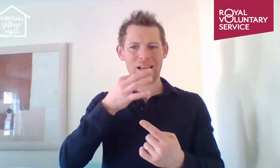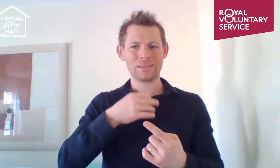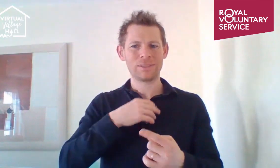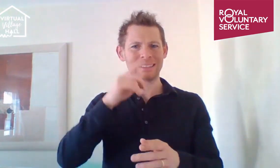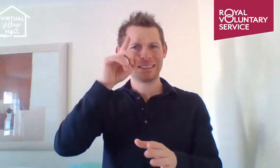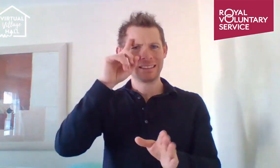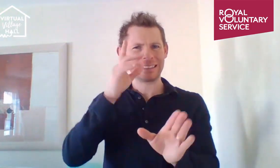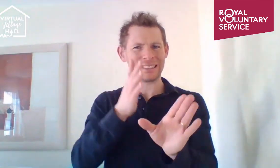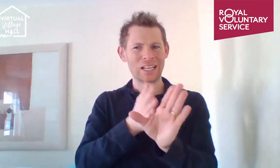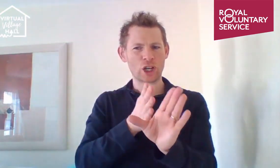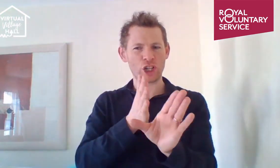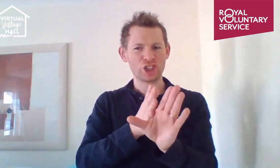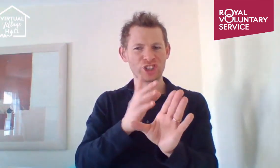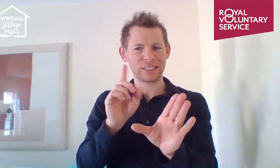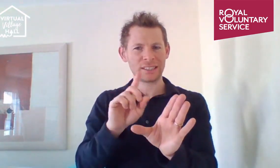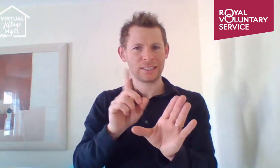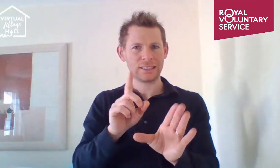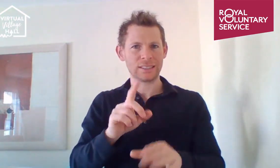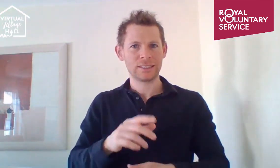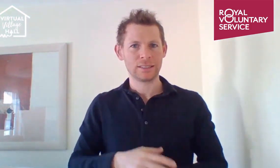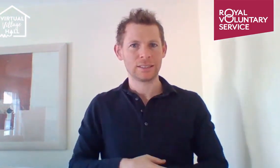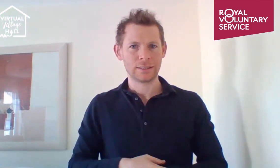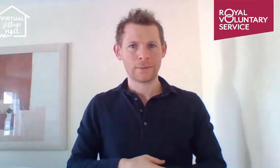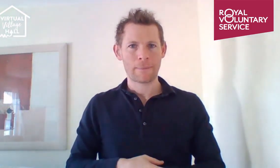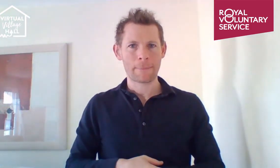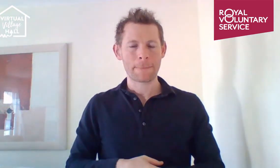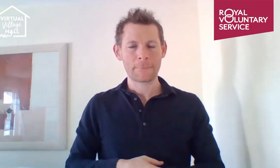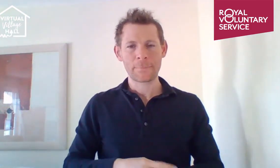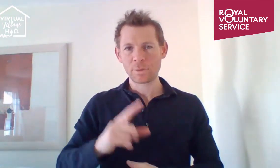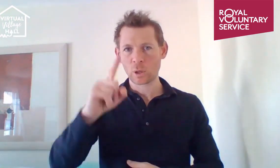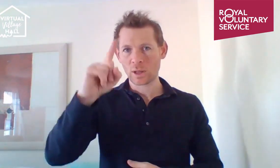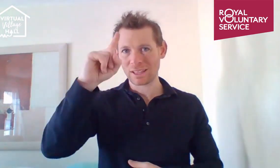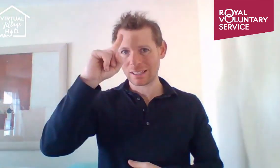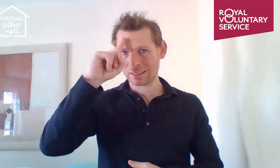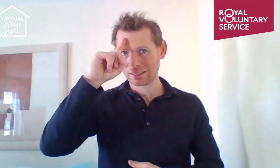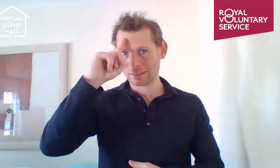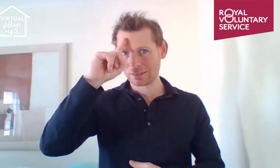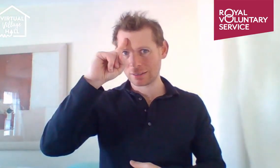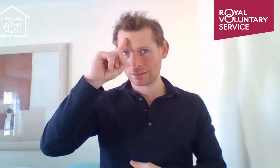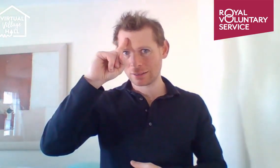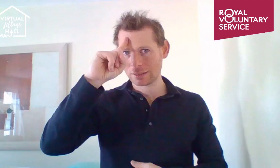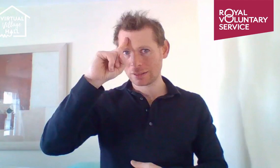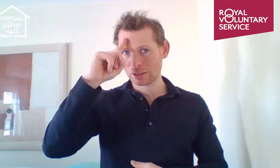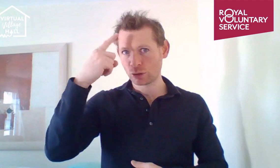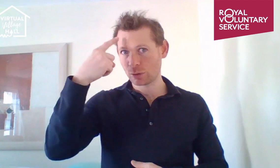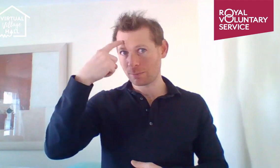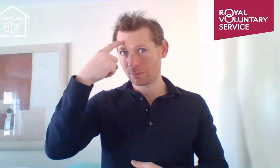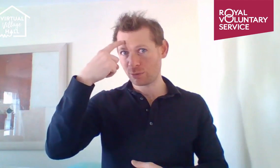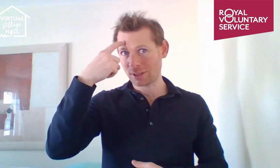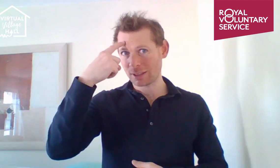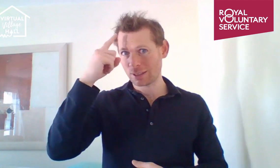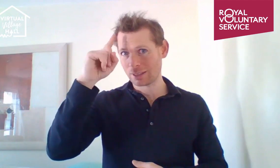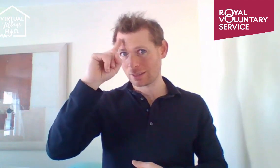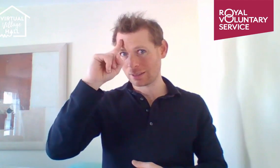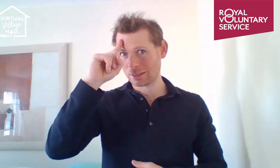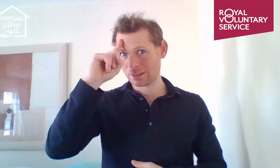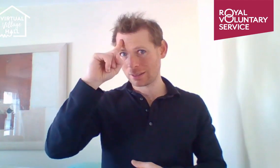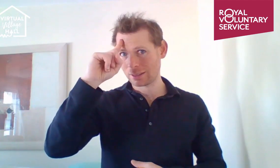There's a comment there asking about the sign for psychology. So it looks like this. So we're pointing to the